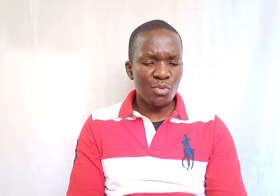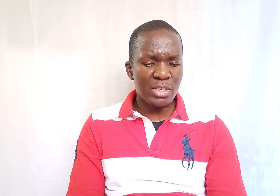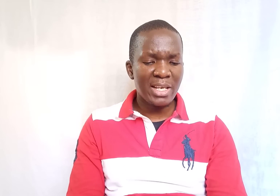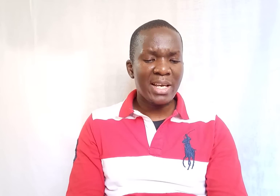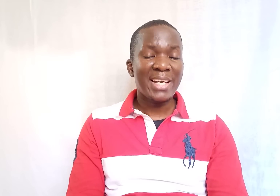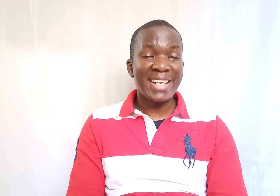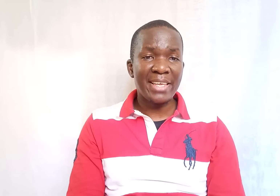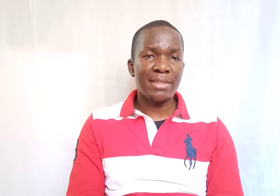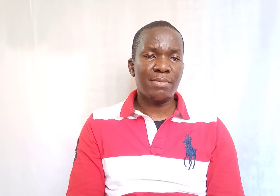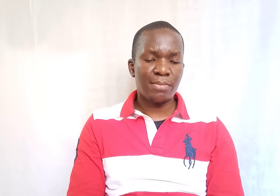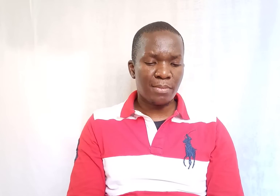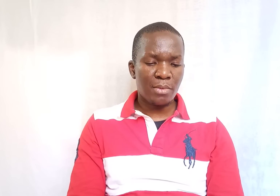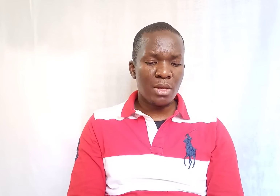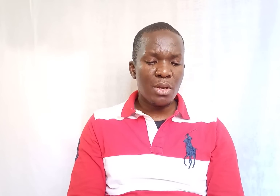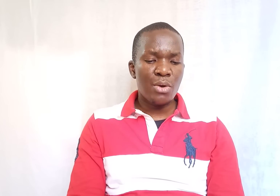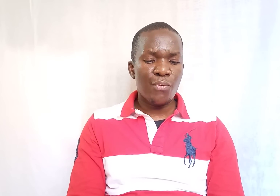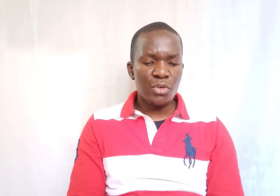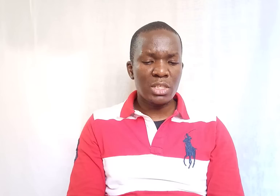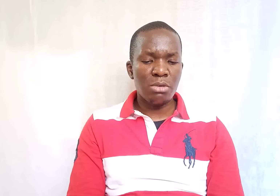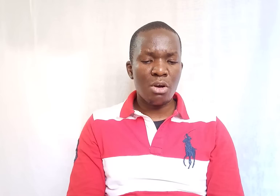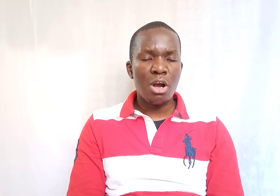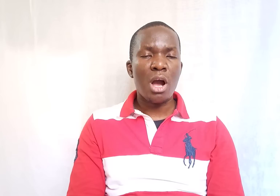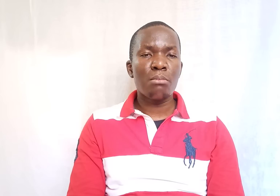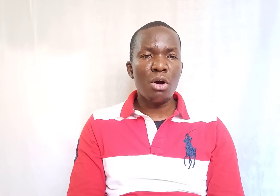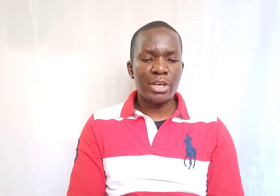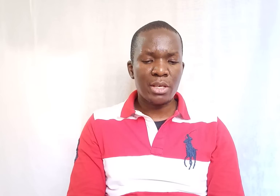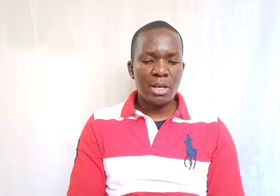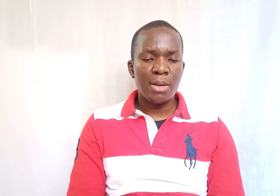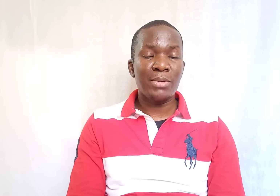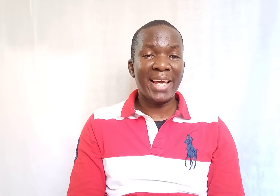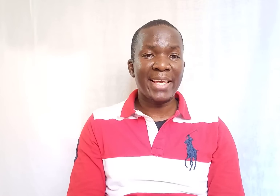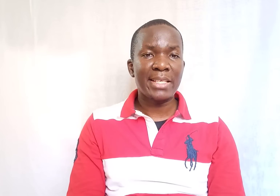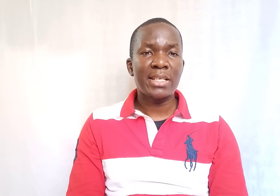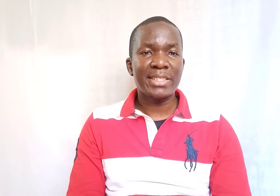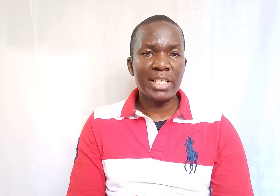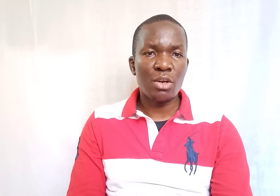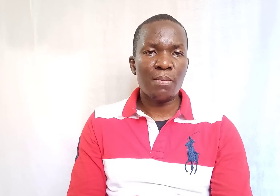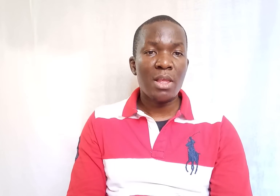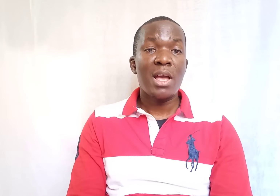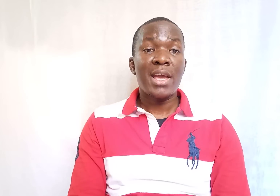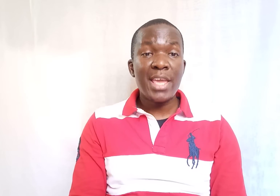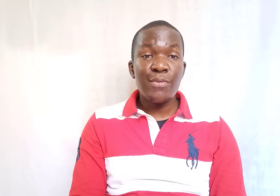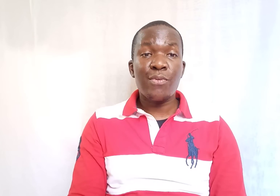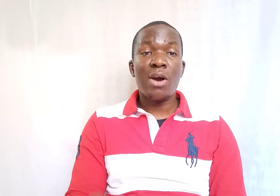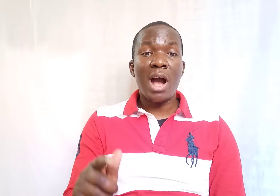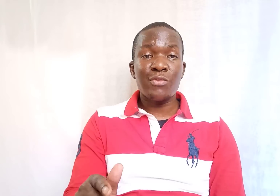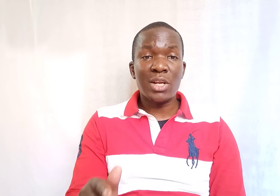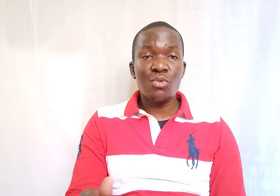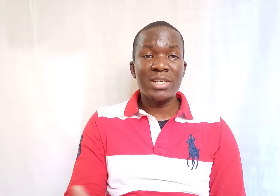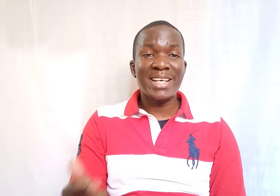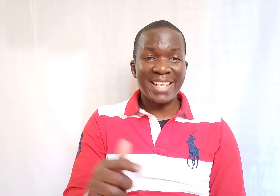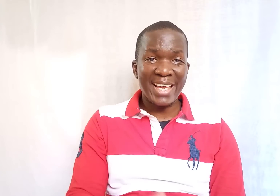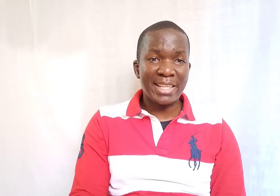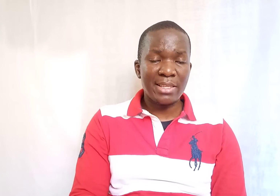afternoon rain, football, boy, play, 0. If afternoon rain,